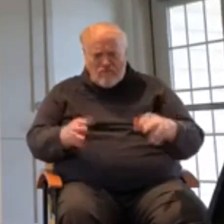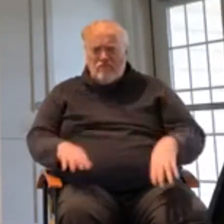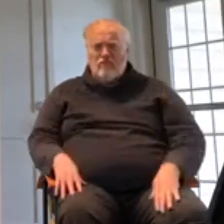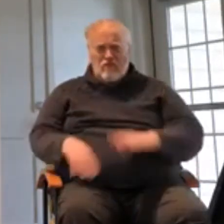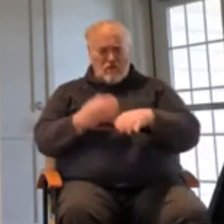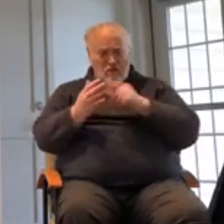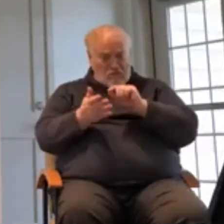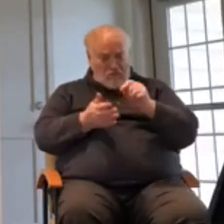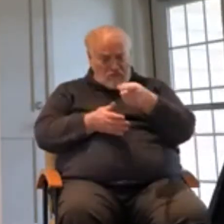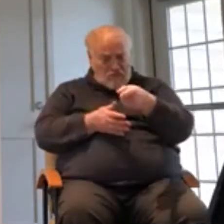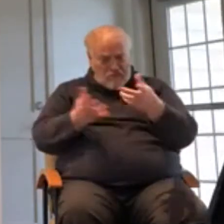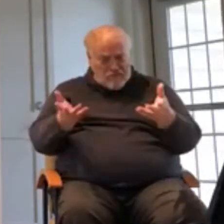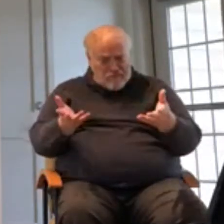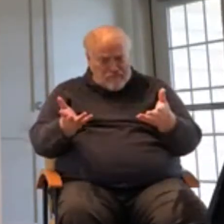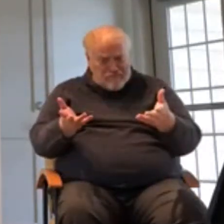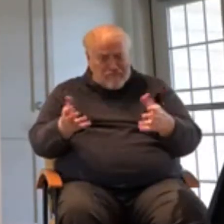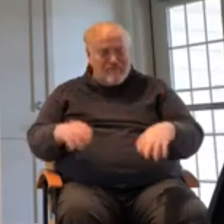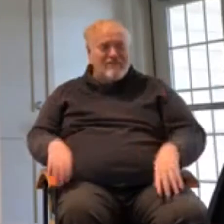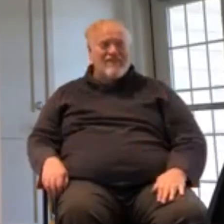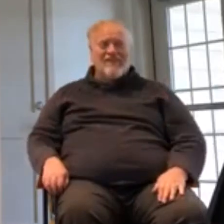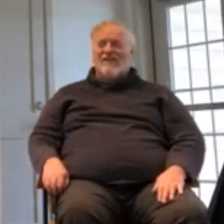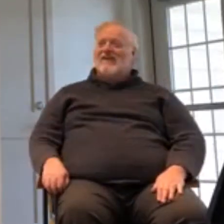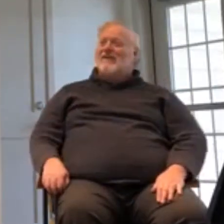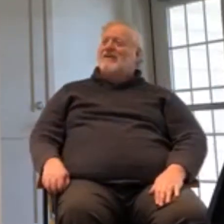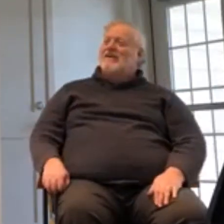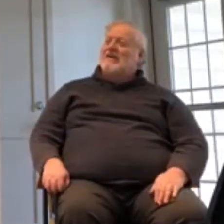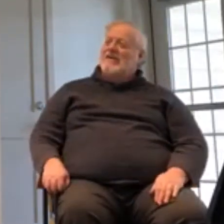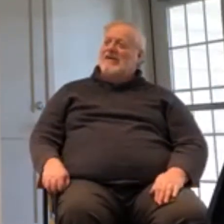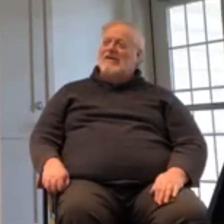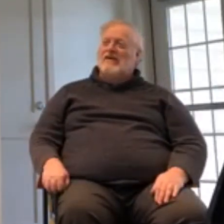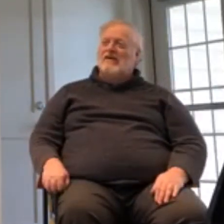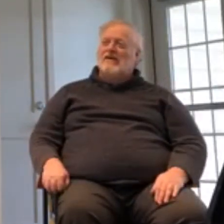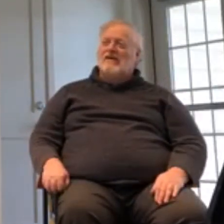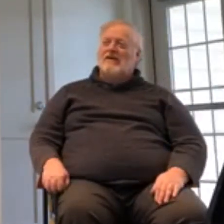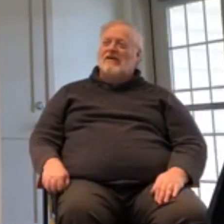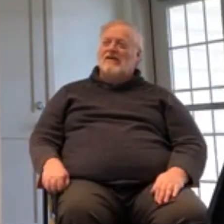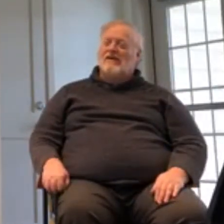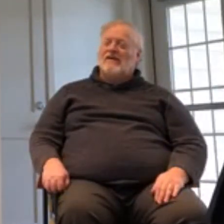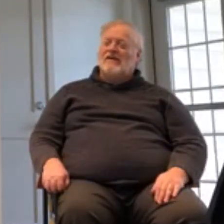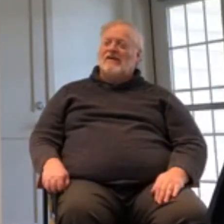That's all I'll put on there. Let's dwell on that for a minute.